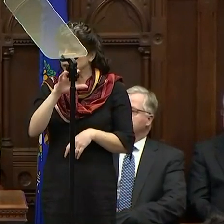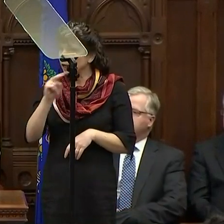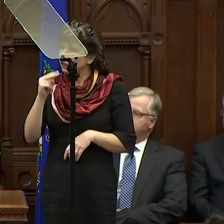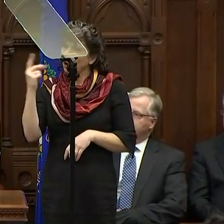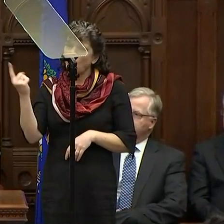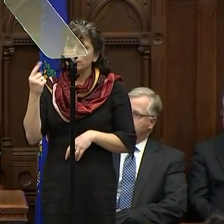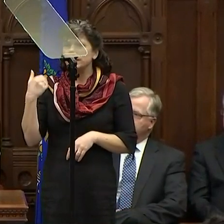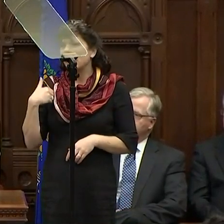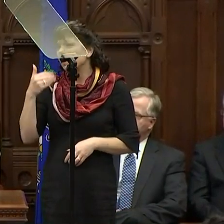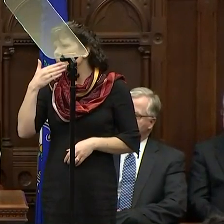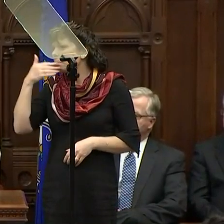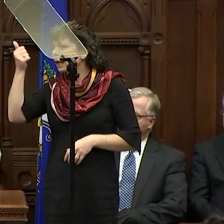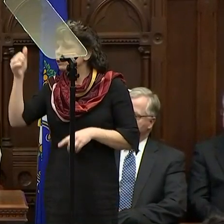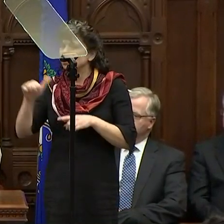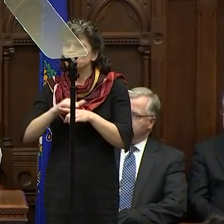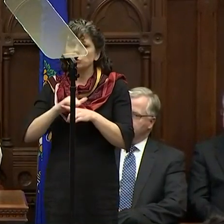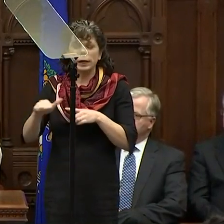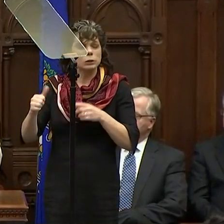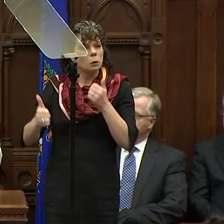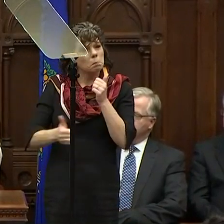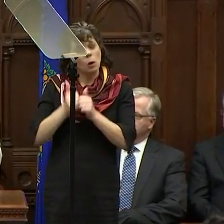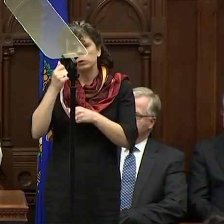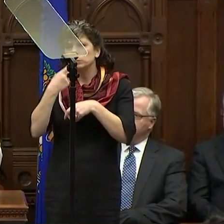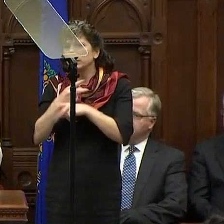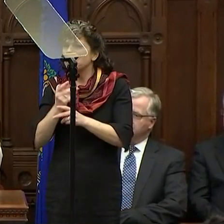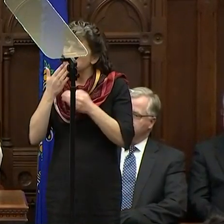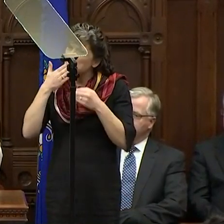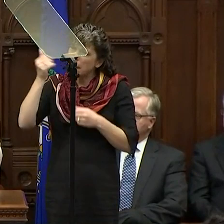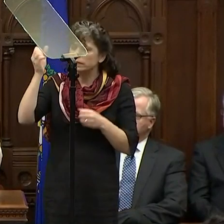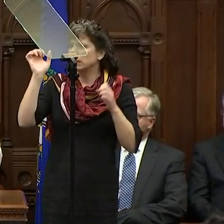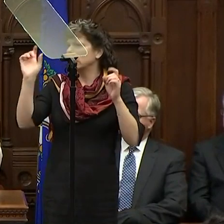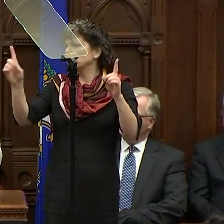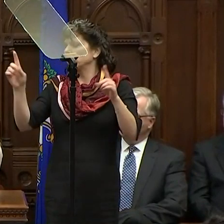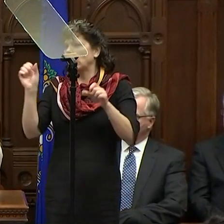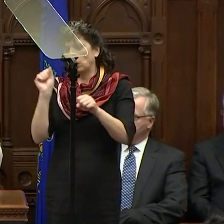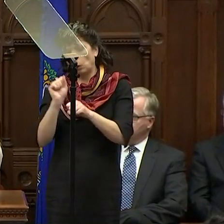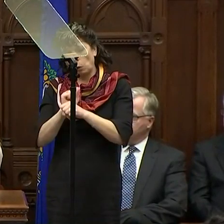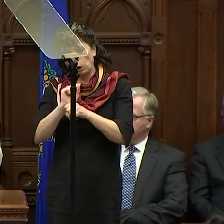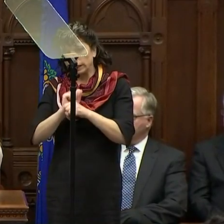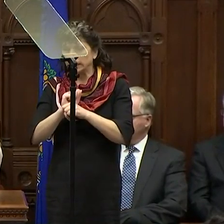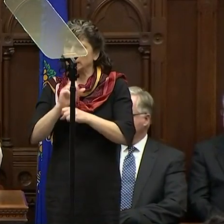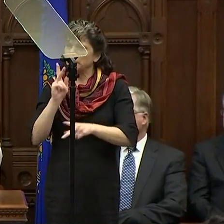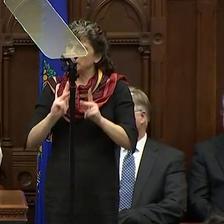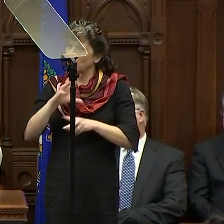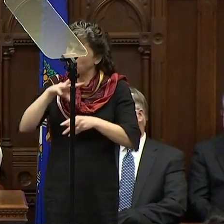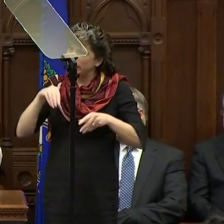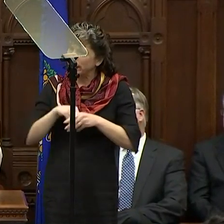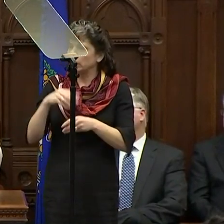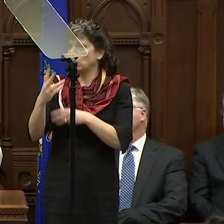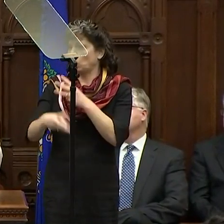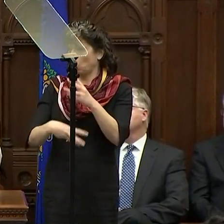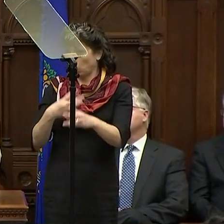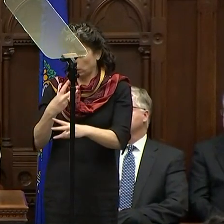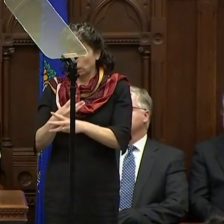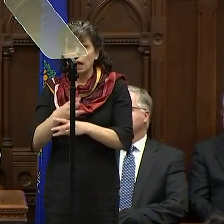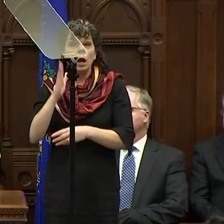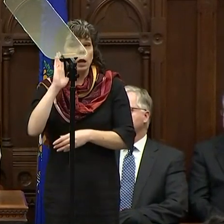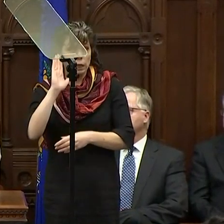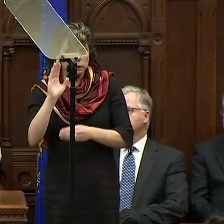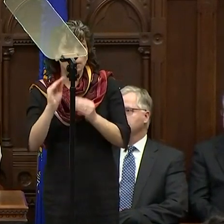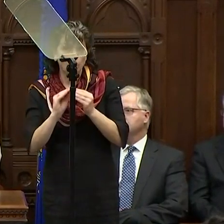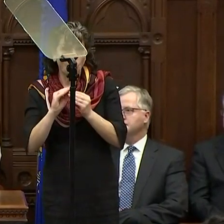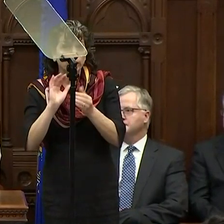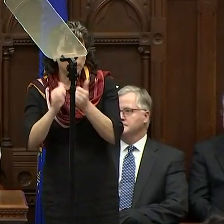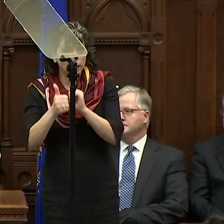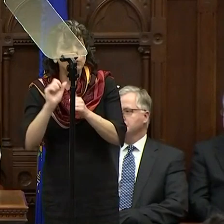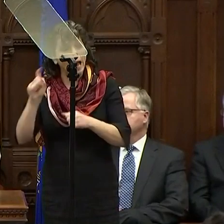had the best trained, most productive, best educated workforce in the world. And it's getting more competitive out there, so